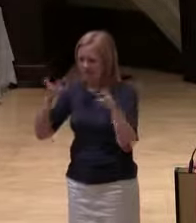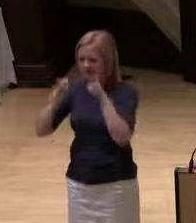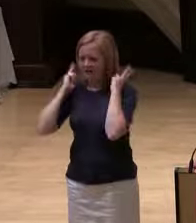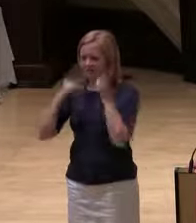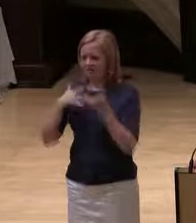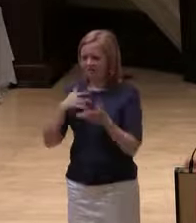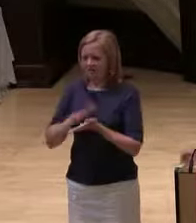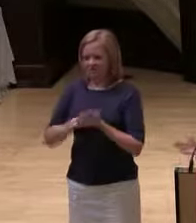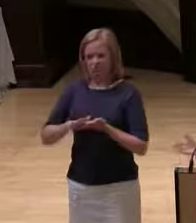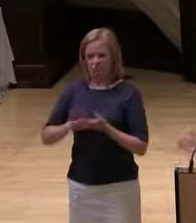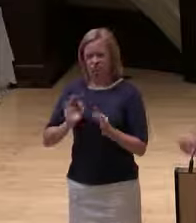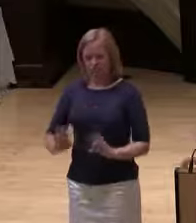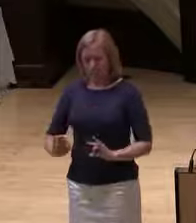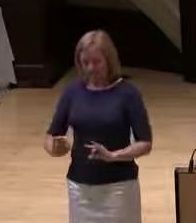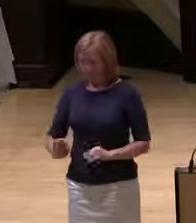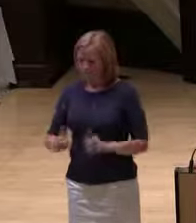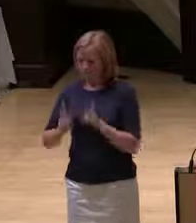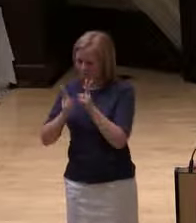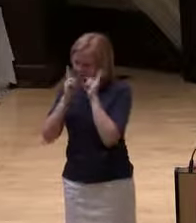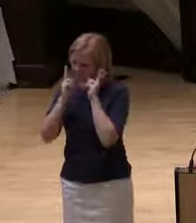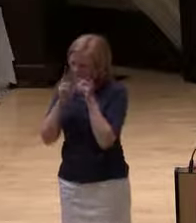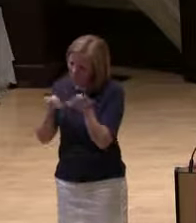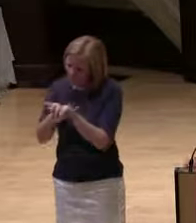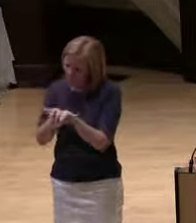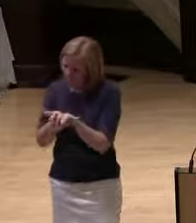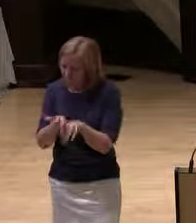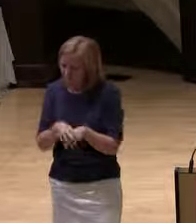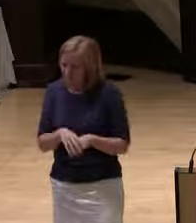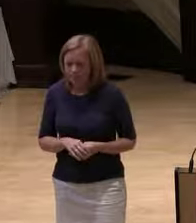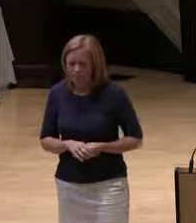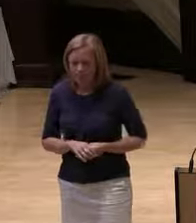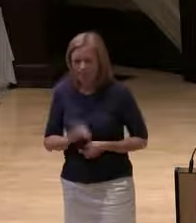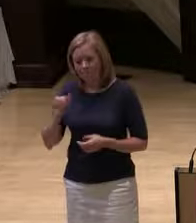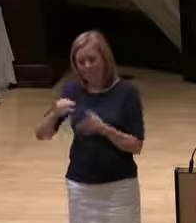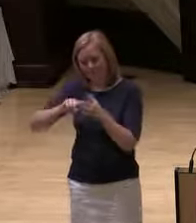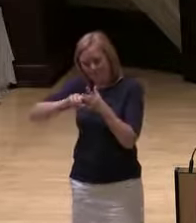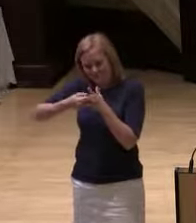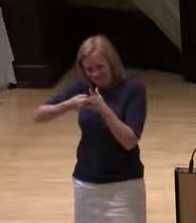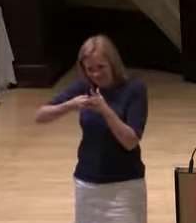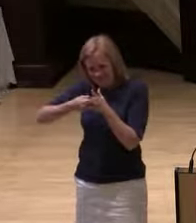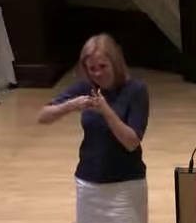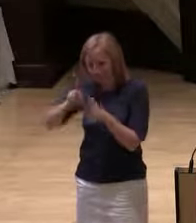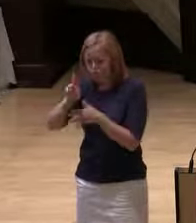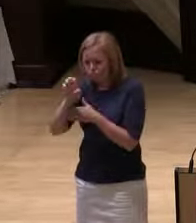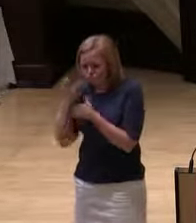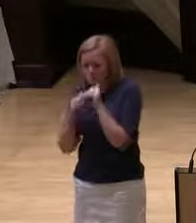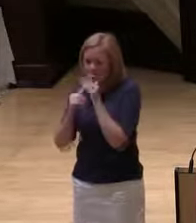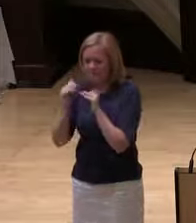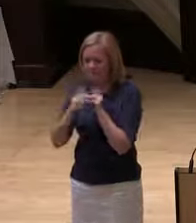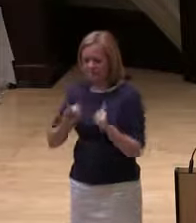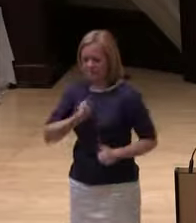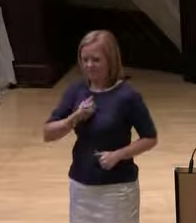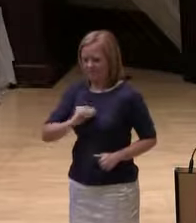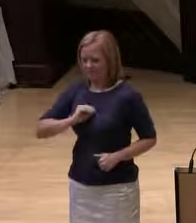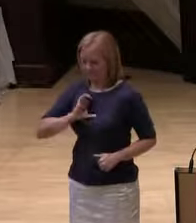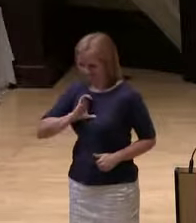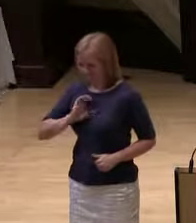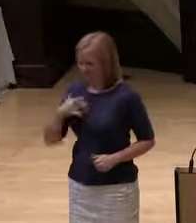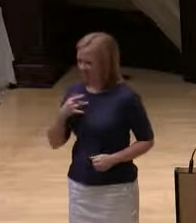better. So they get a haircut, and that's the beginning of rebuilding their self-esteem. They feel better